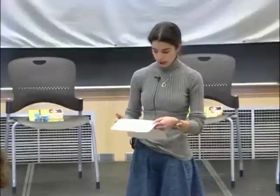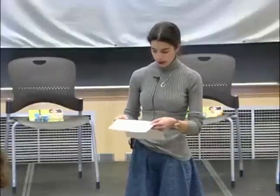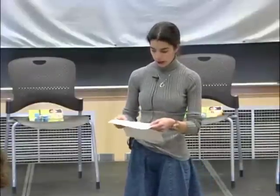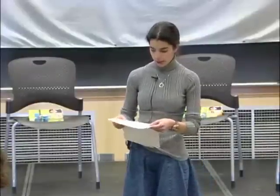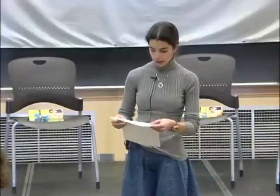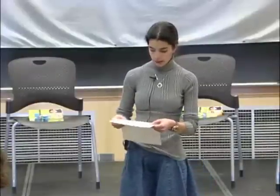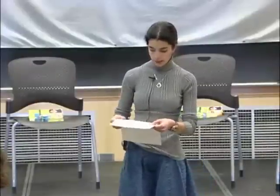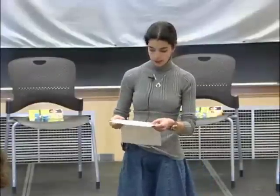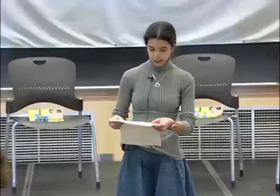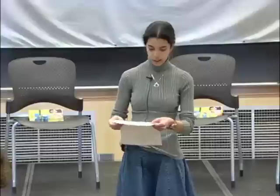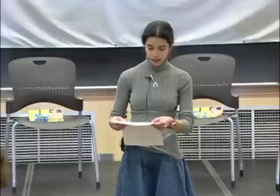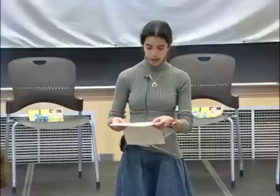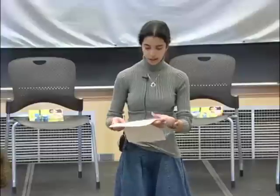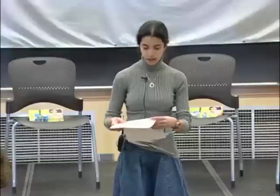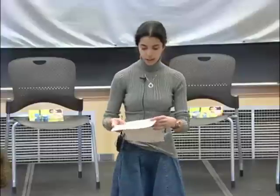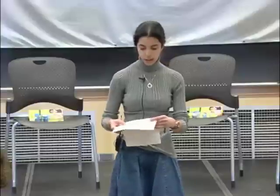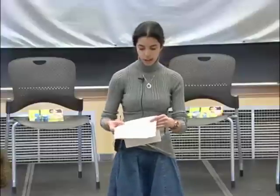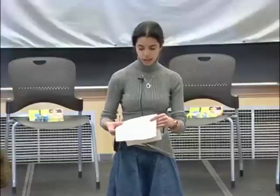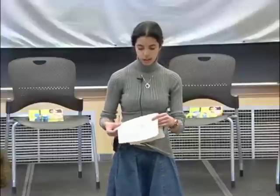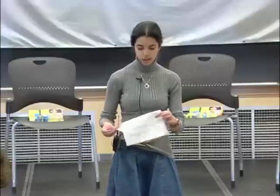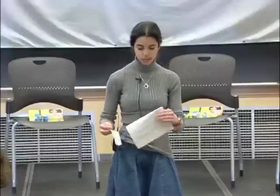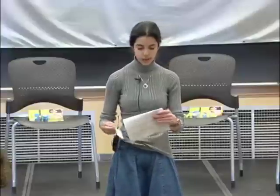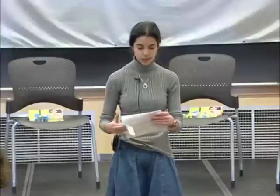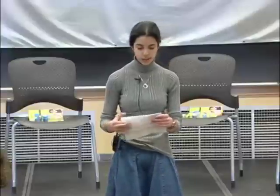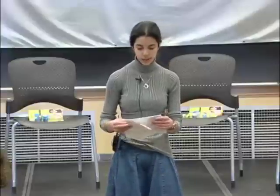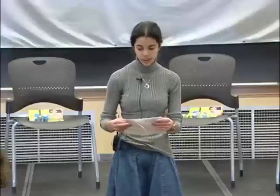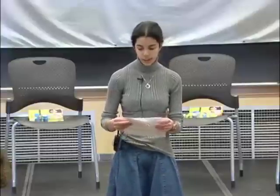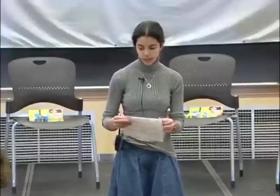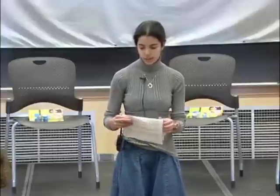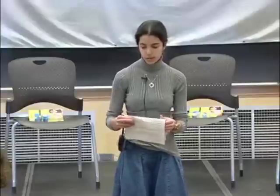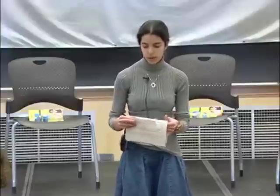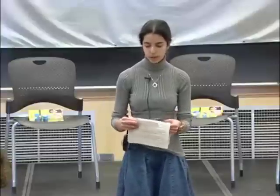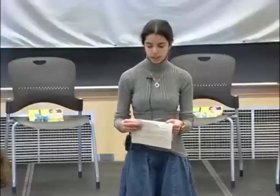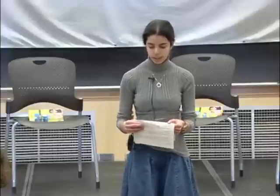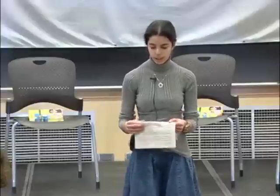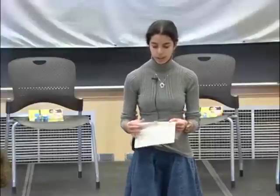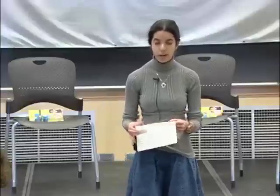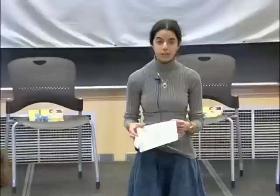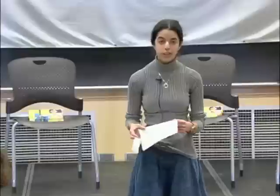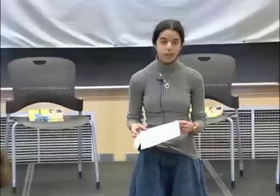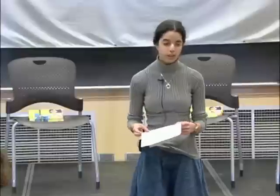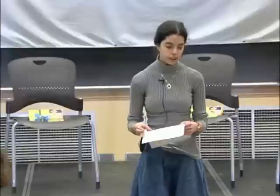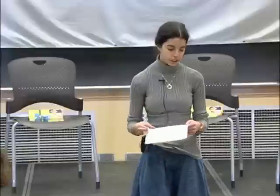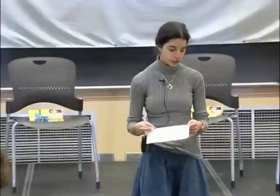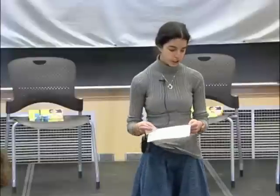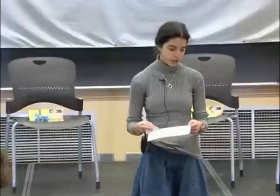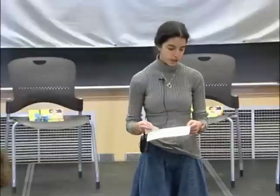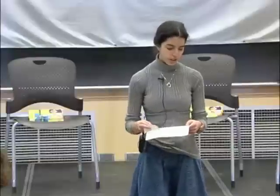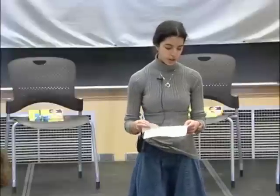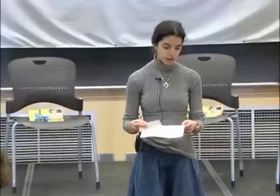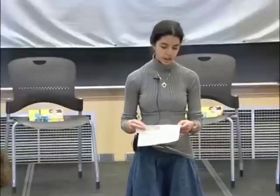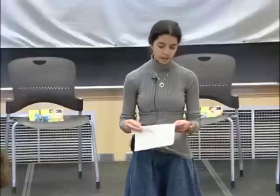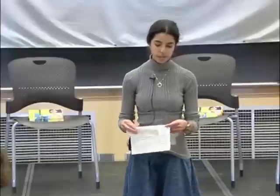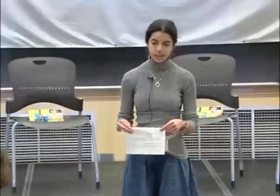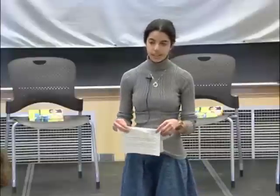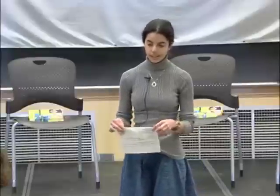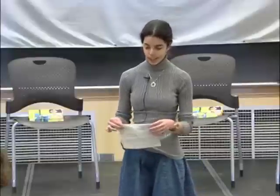I want to quickly acknowledge our co-sponsors tonight, the Robert D. Clark Honors College, the Oregon Humanities